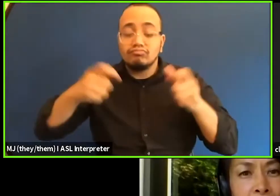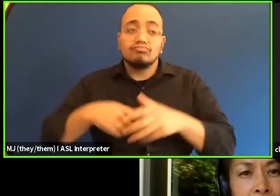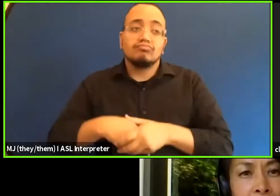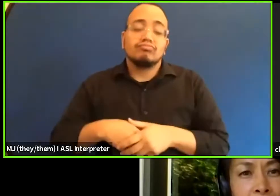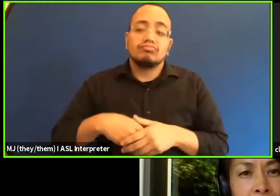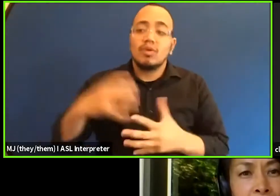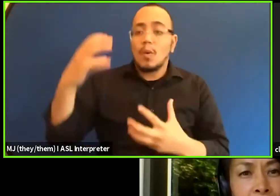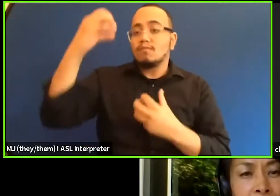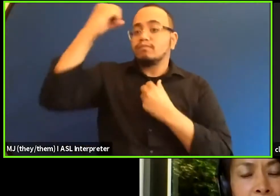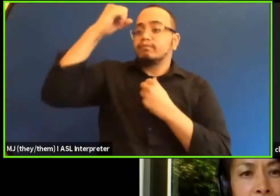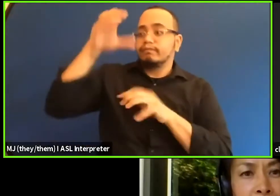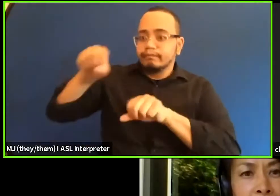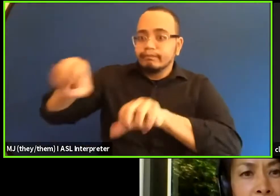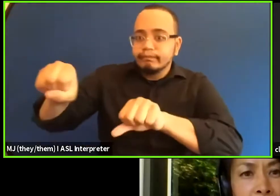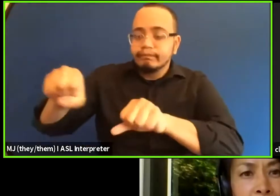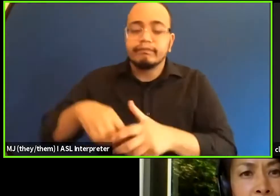racism,